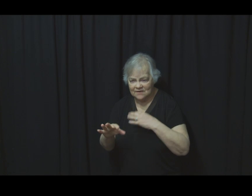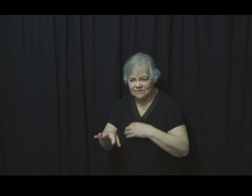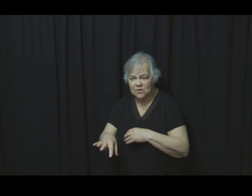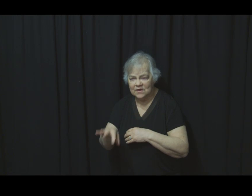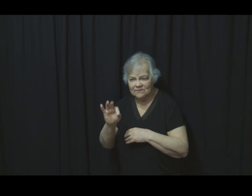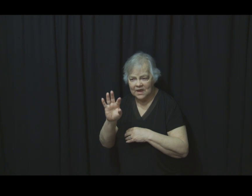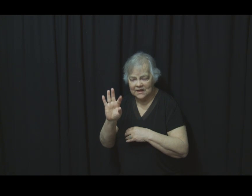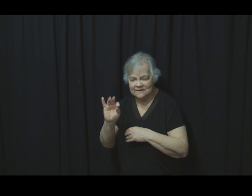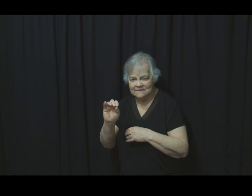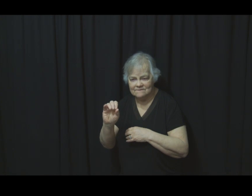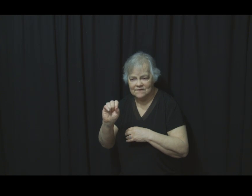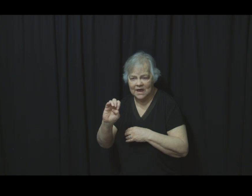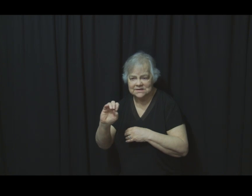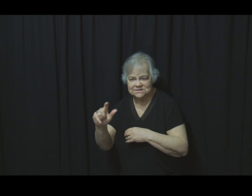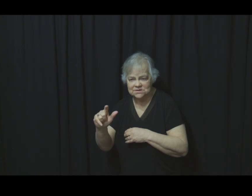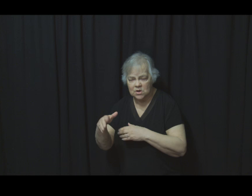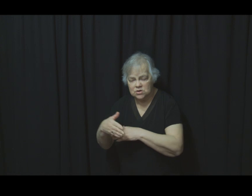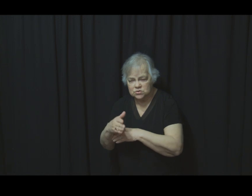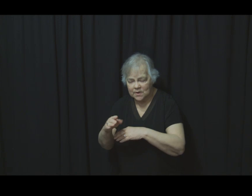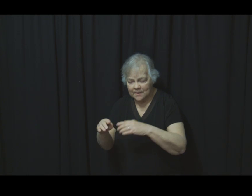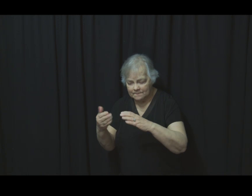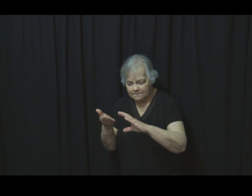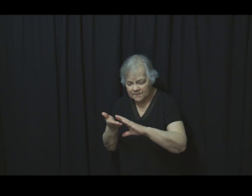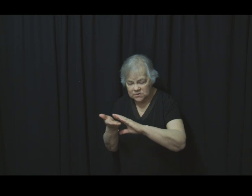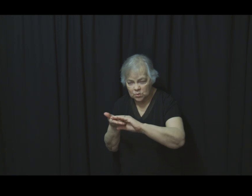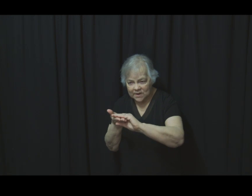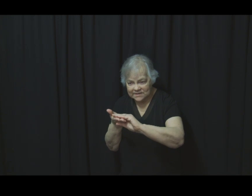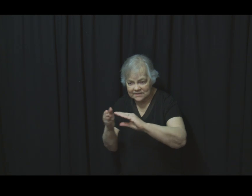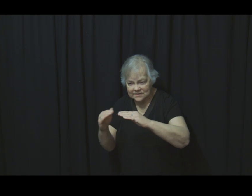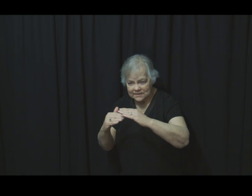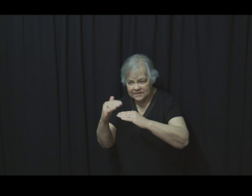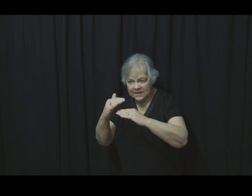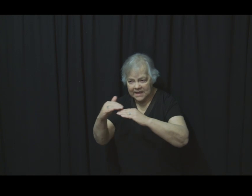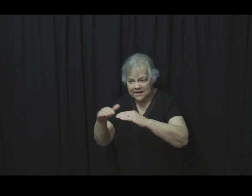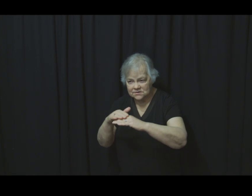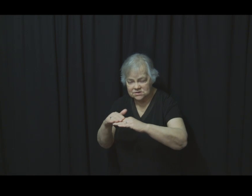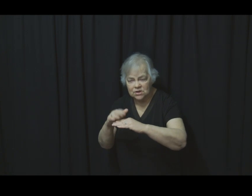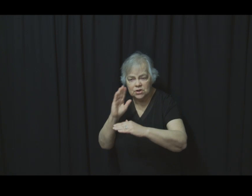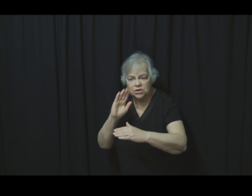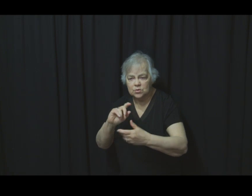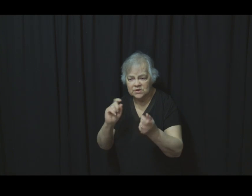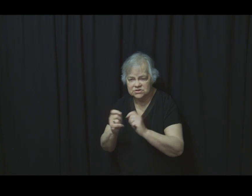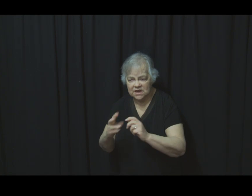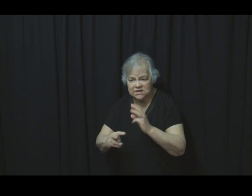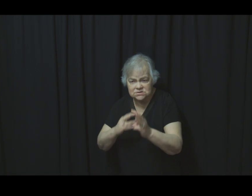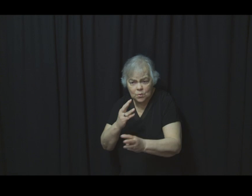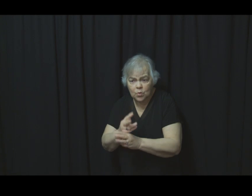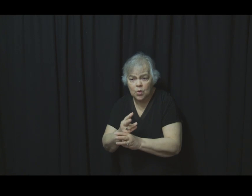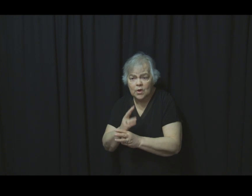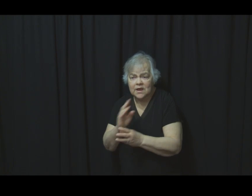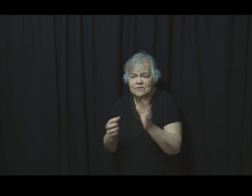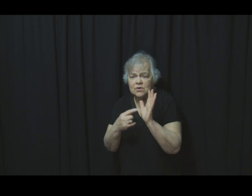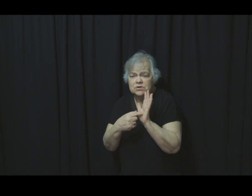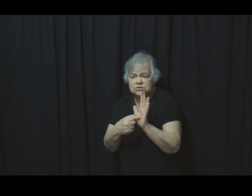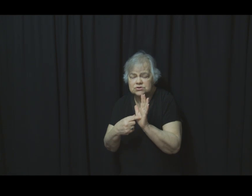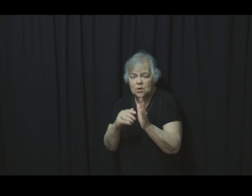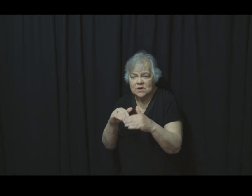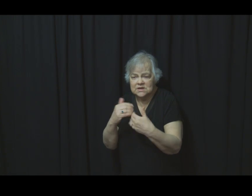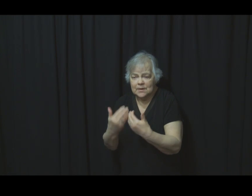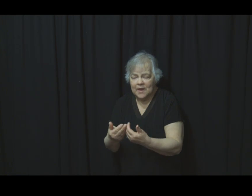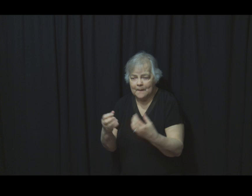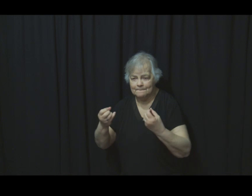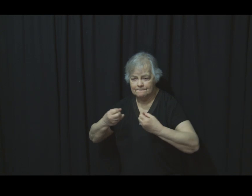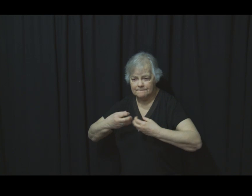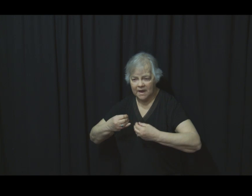that has swum between the layers, bring it on. You would change the world. If you could show that somehow the microwave